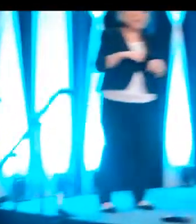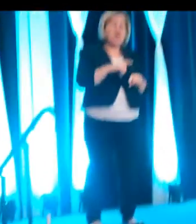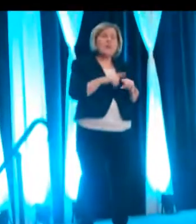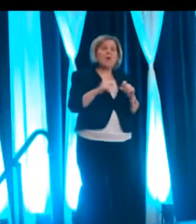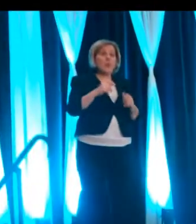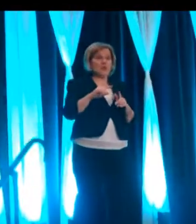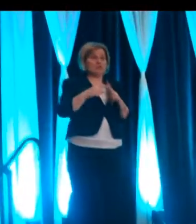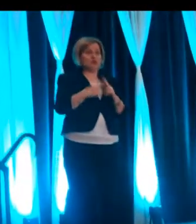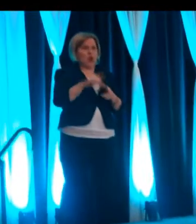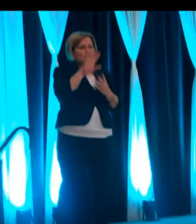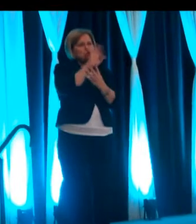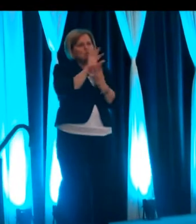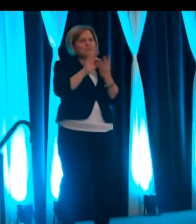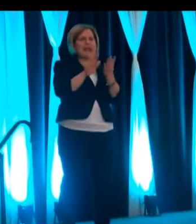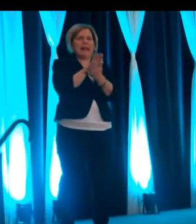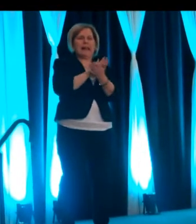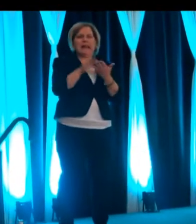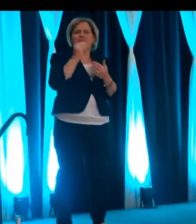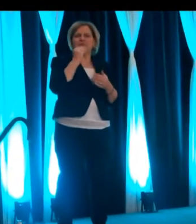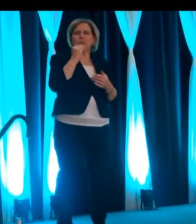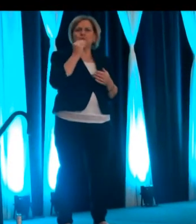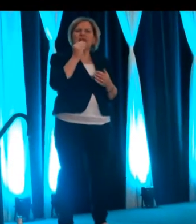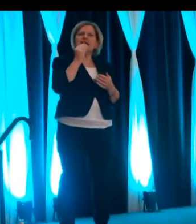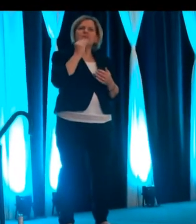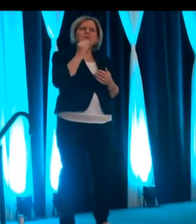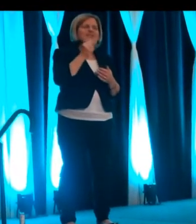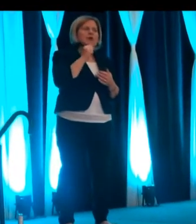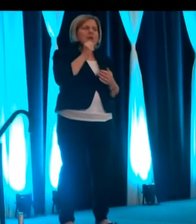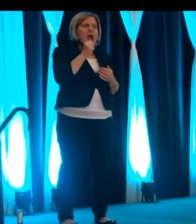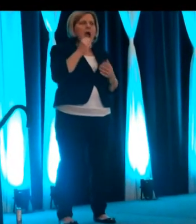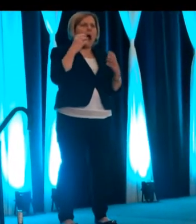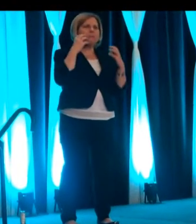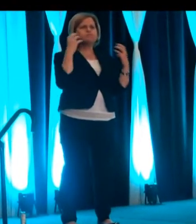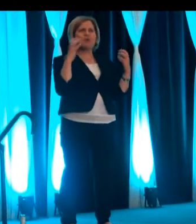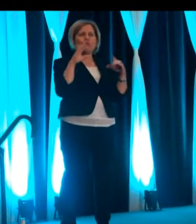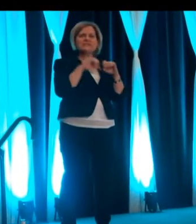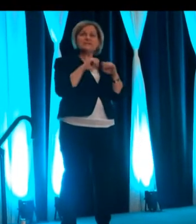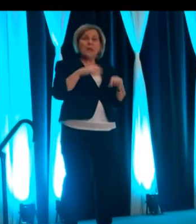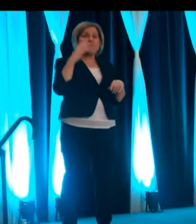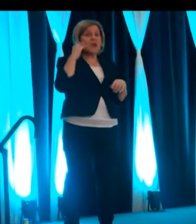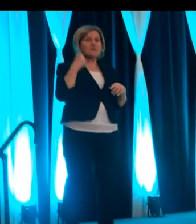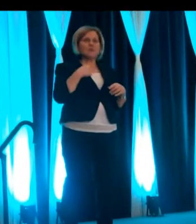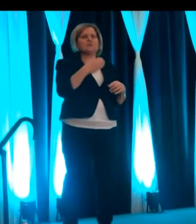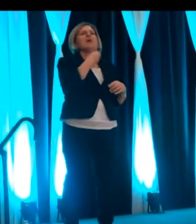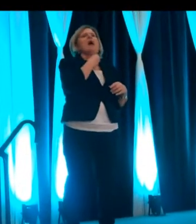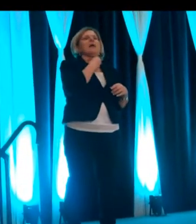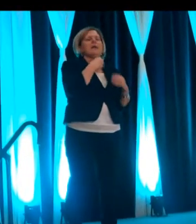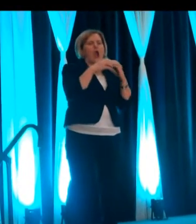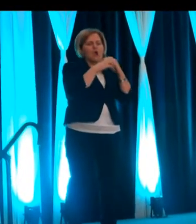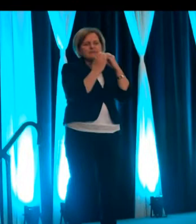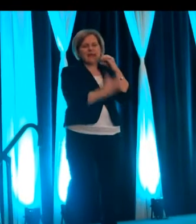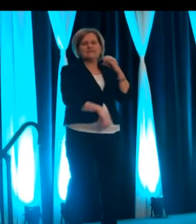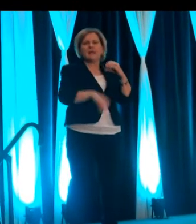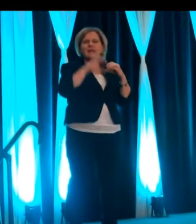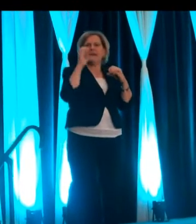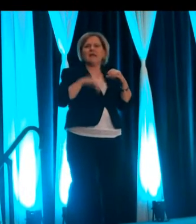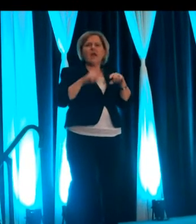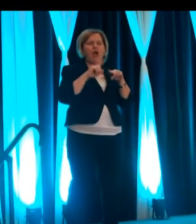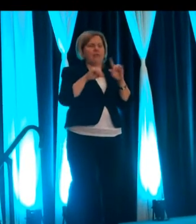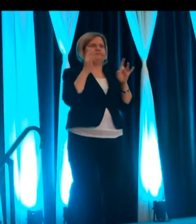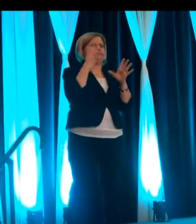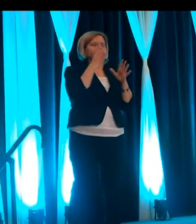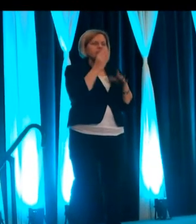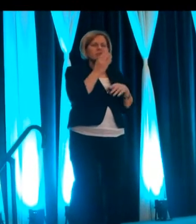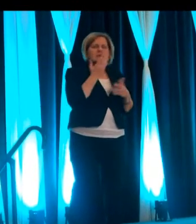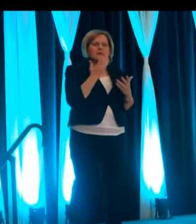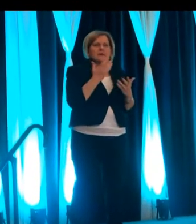when you start choosing clean food, these foods that are not gunking your system up, because really we're just clogging our intestines up with all this nastiness, and they